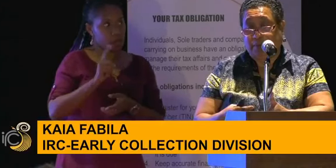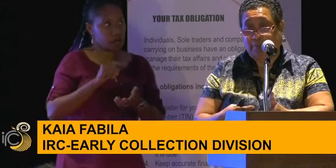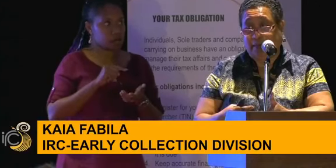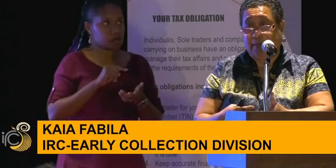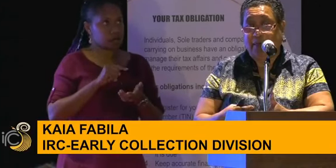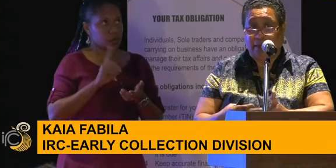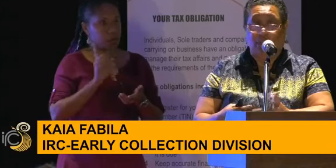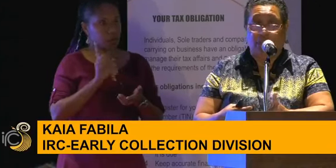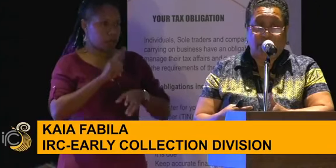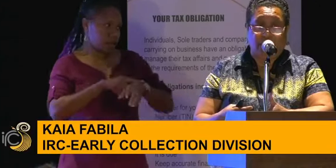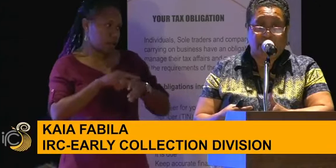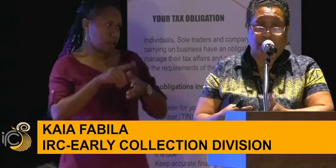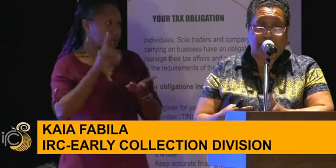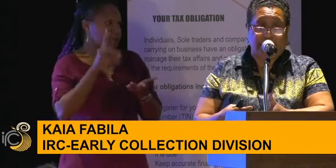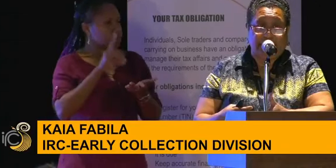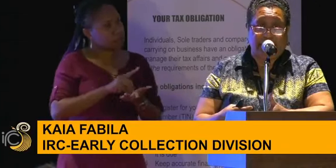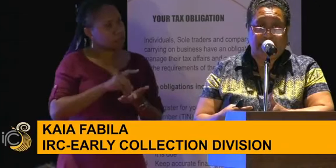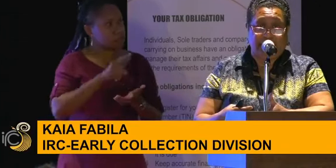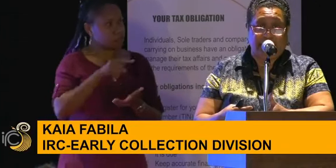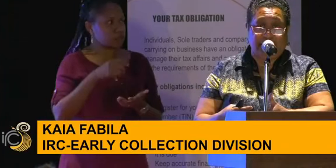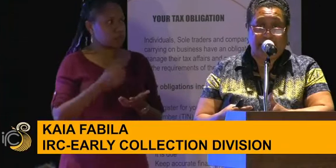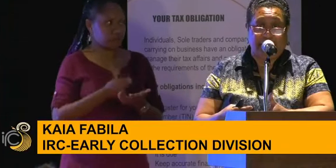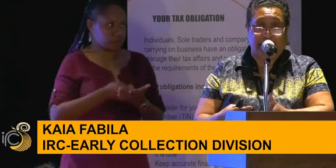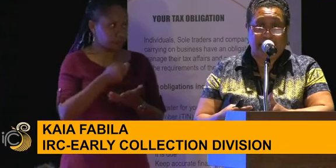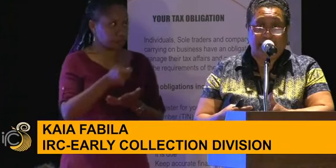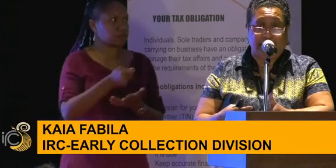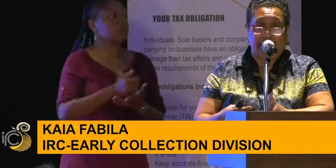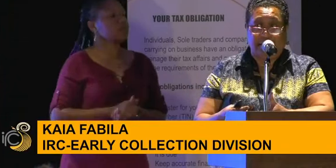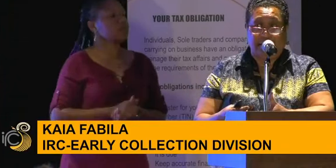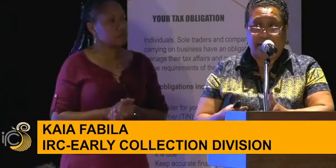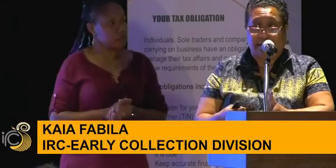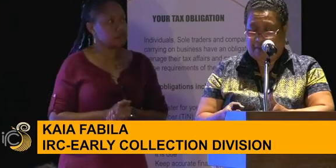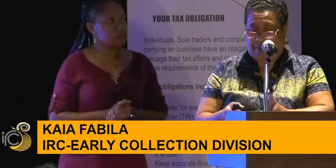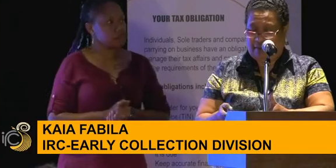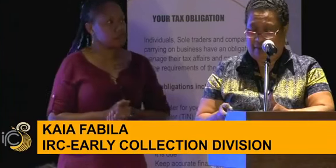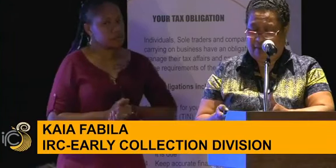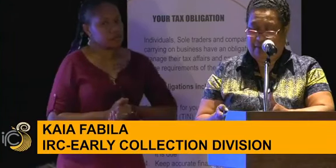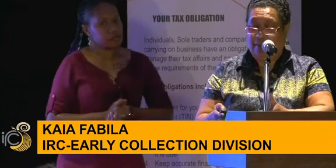will be paying when you lodge the returns.